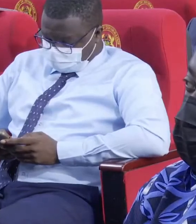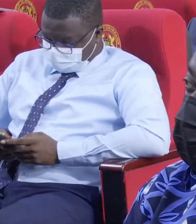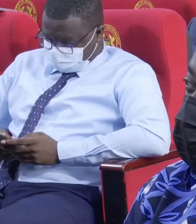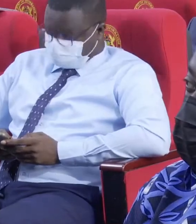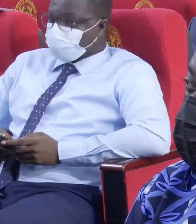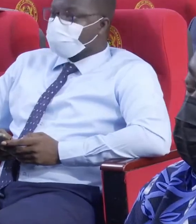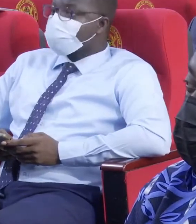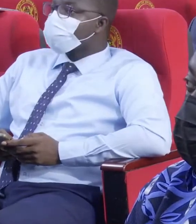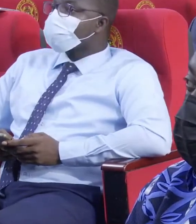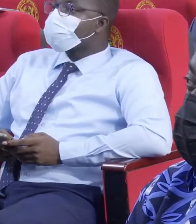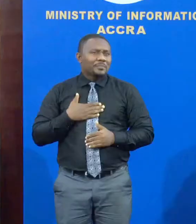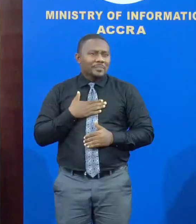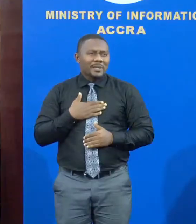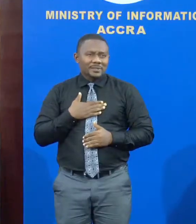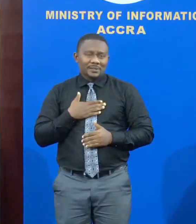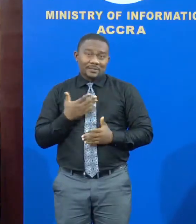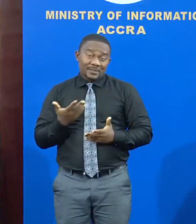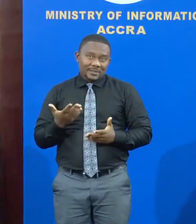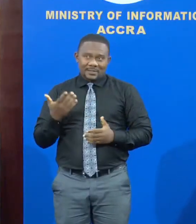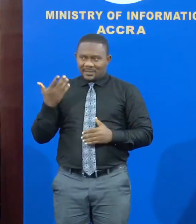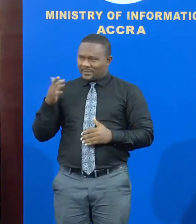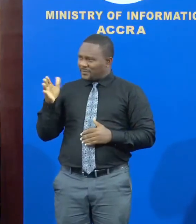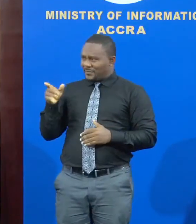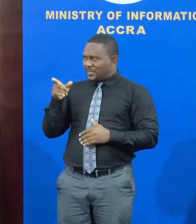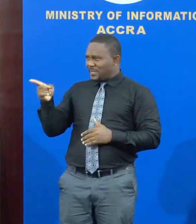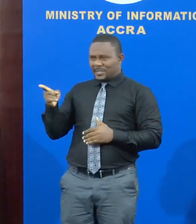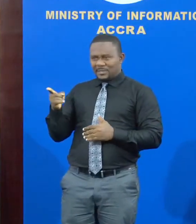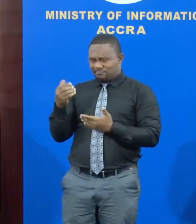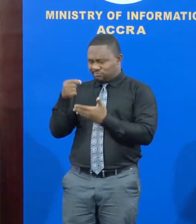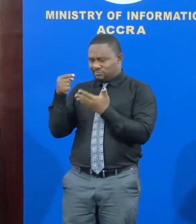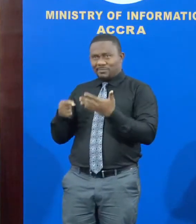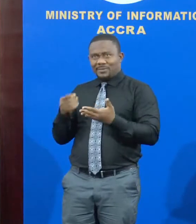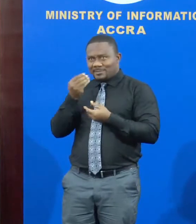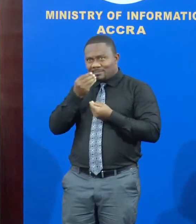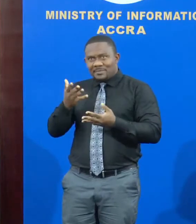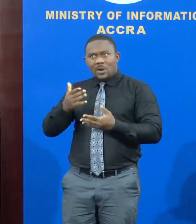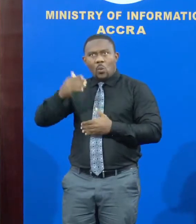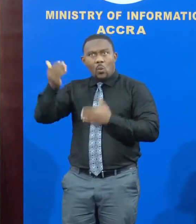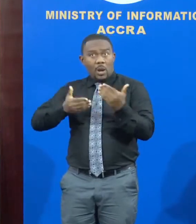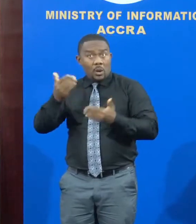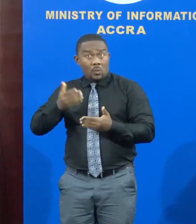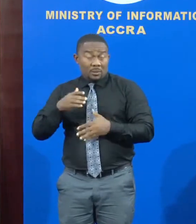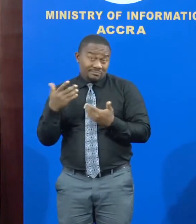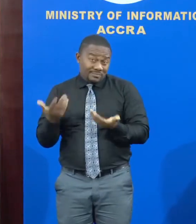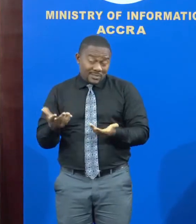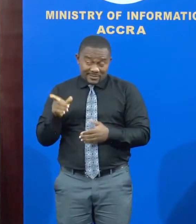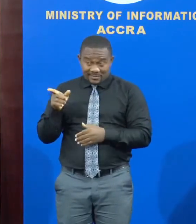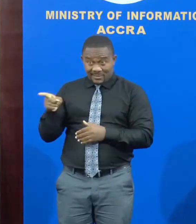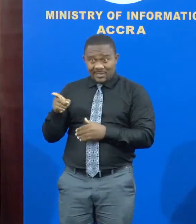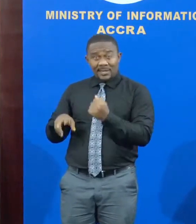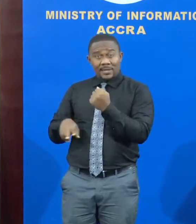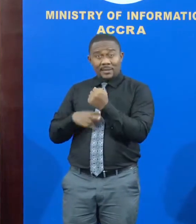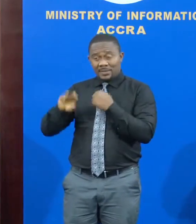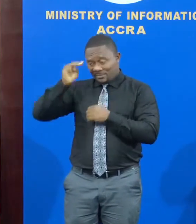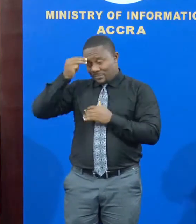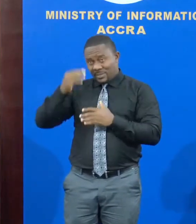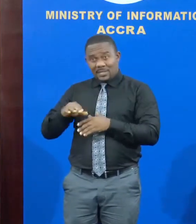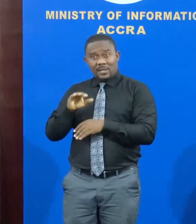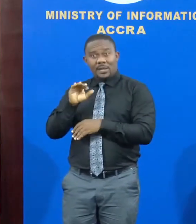kindly permit me to stand on the elegant protocol established by the Deputy Minister